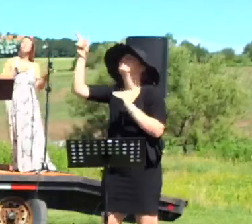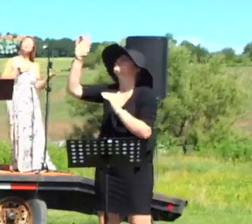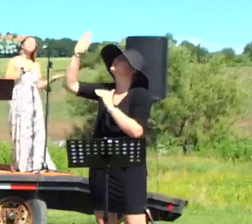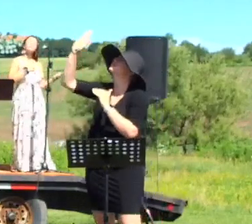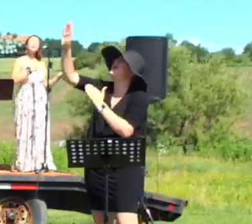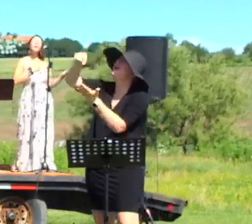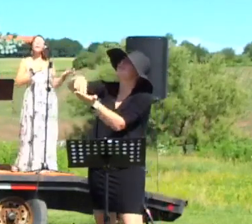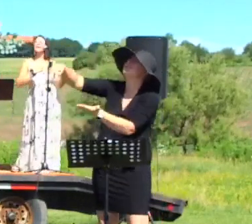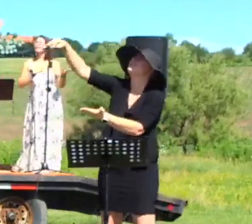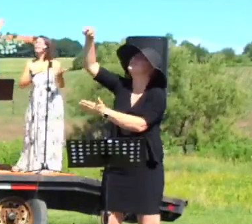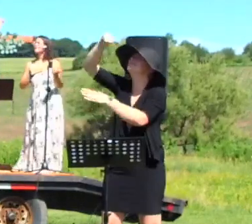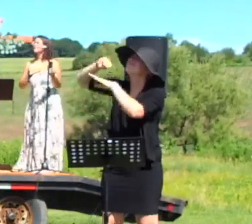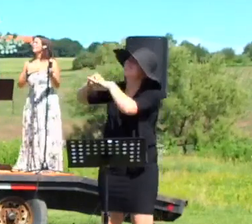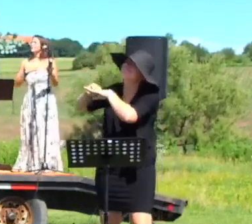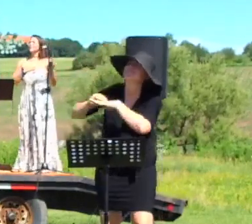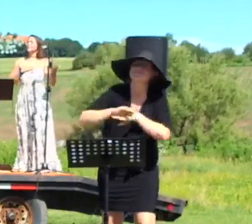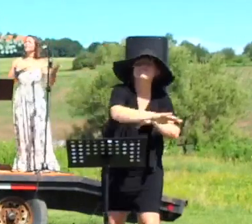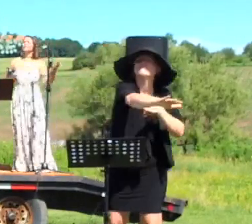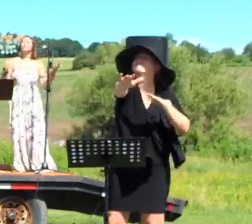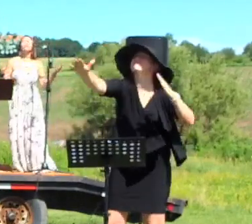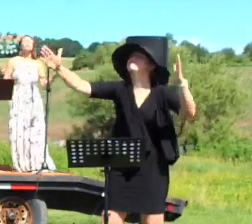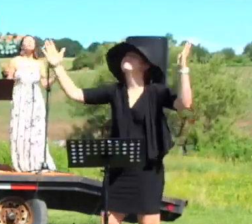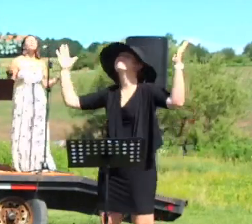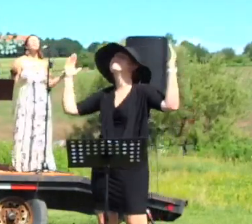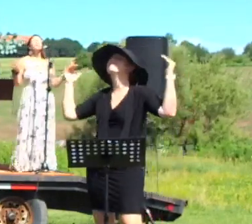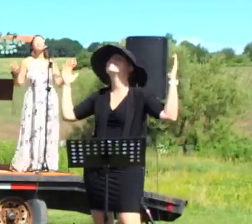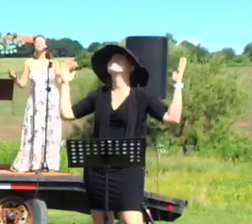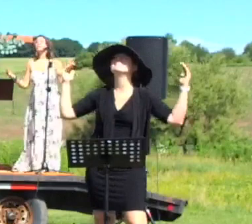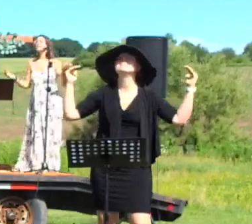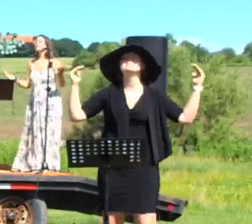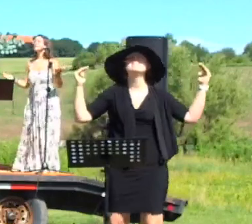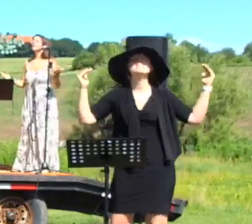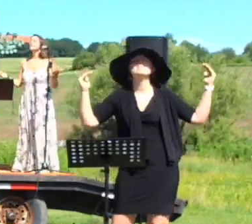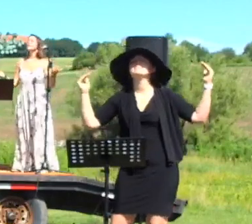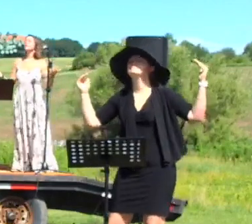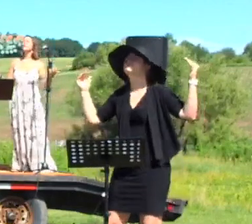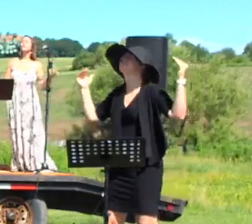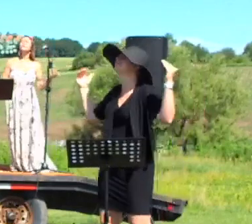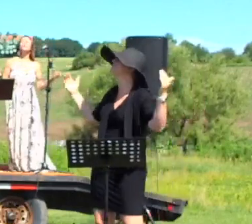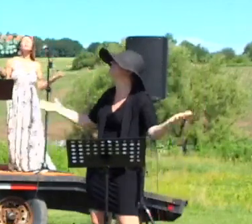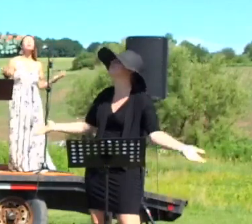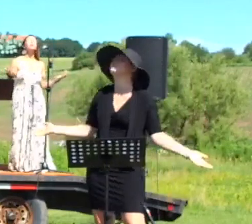can compare. You're our living